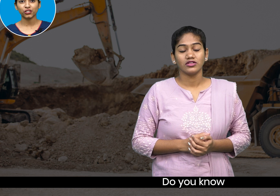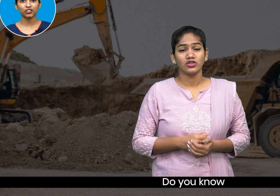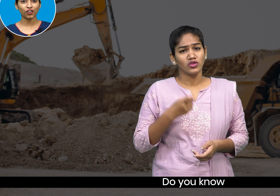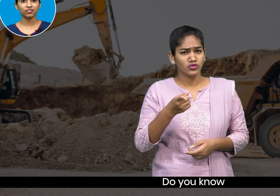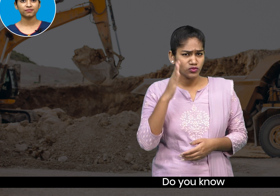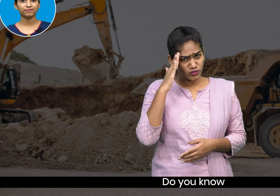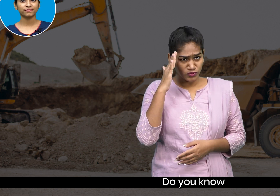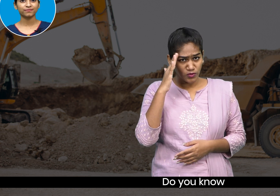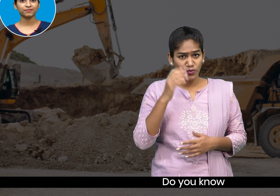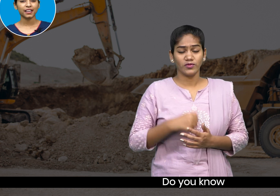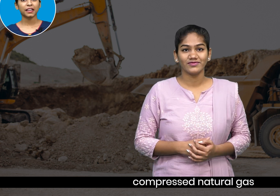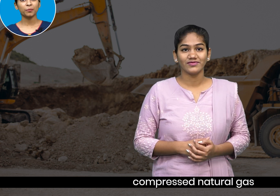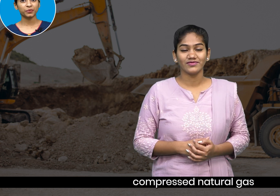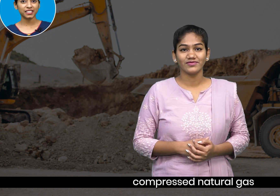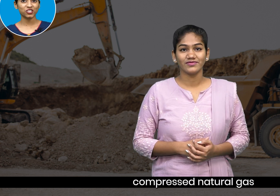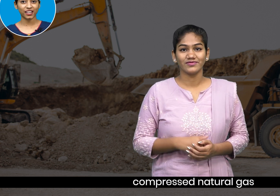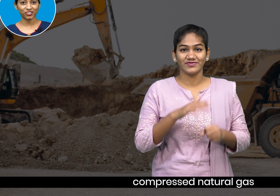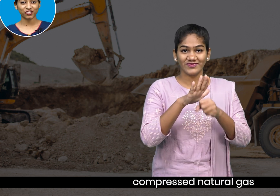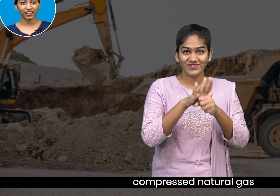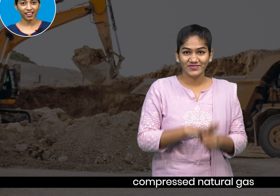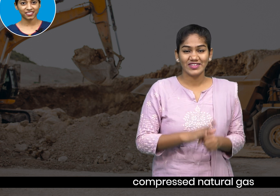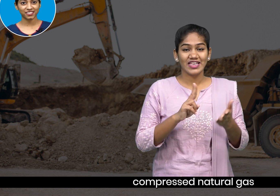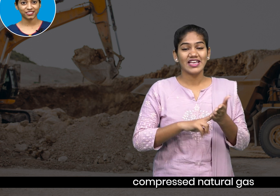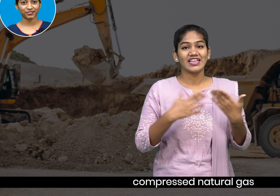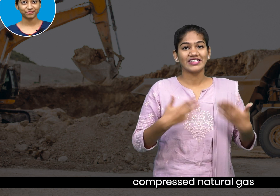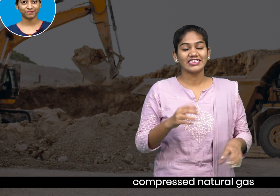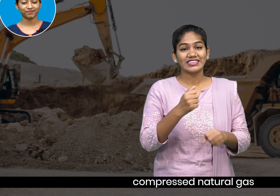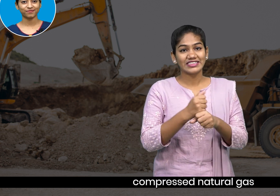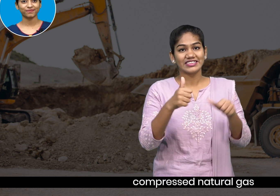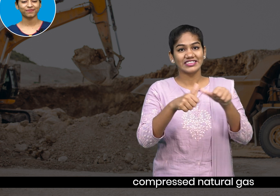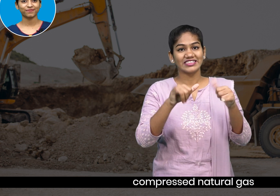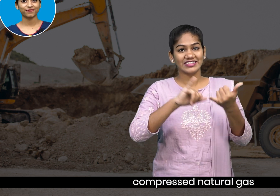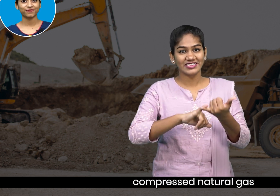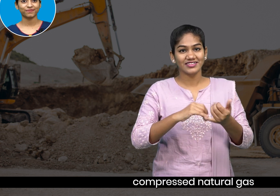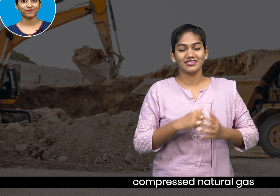Do you know compressed natural gas,